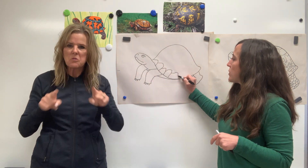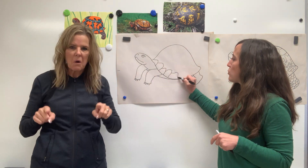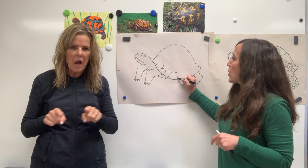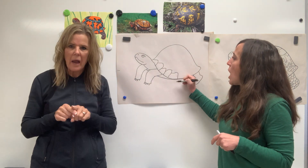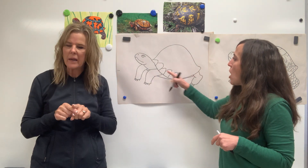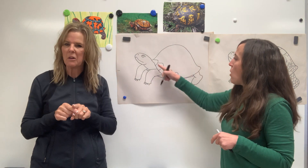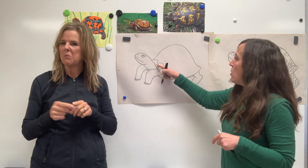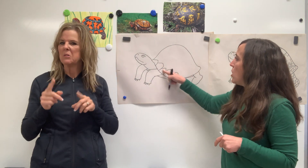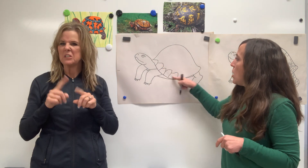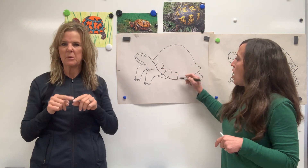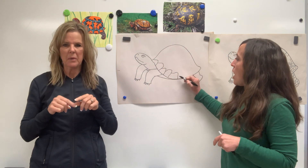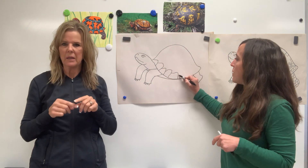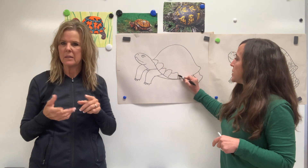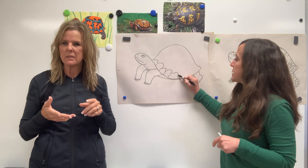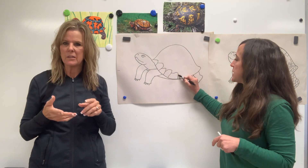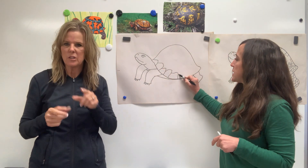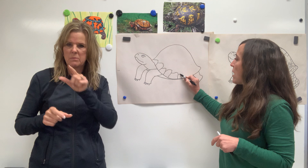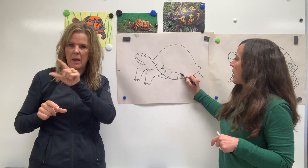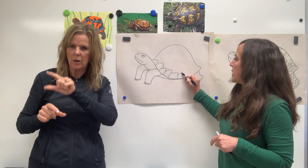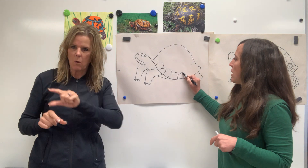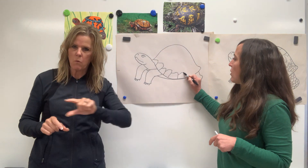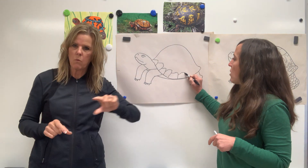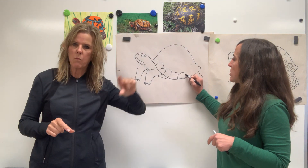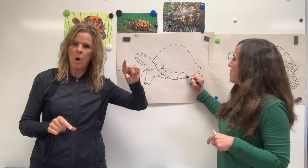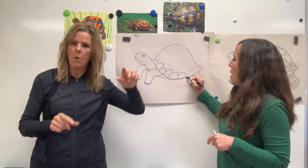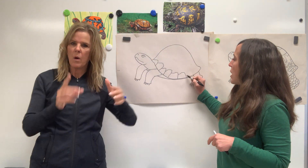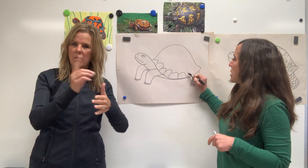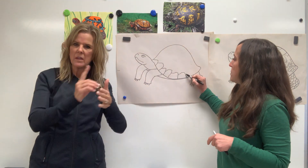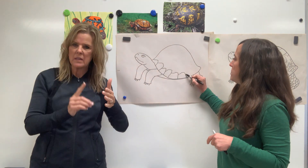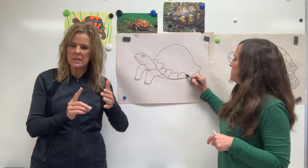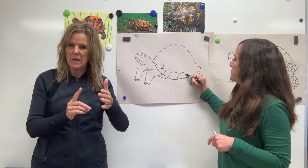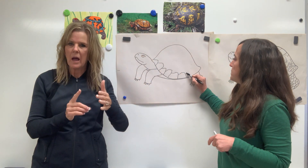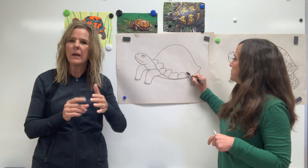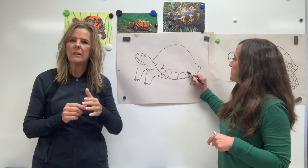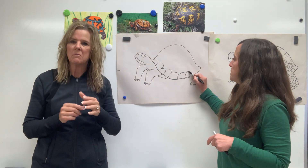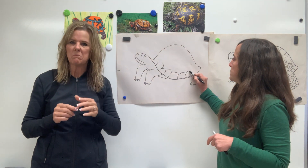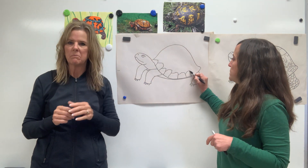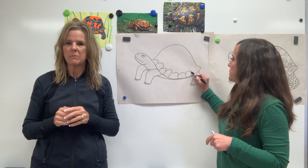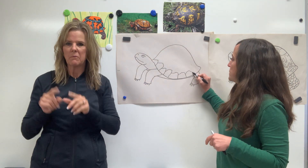make sort of a row of this design along the bottom.